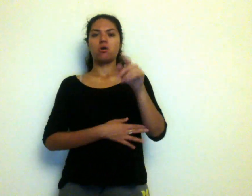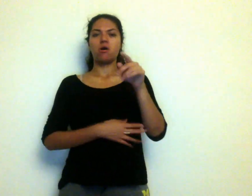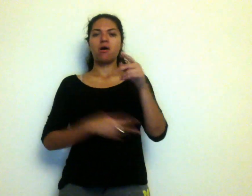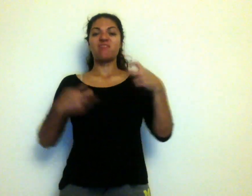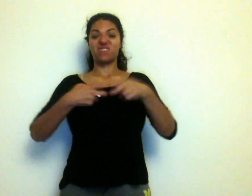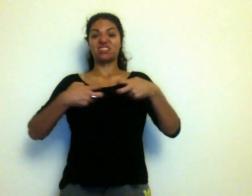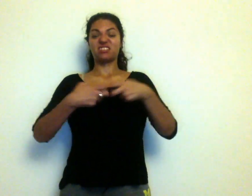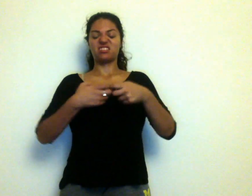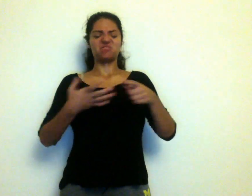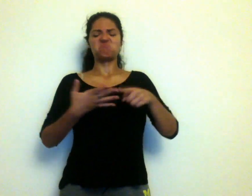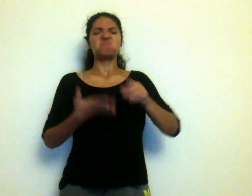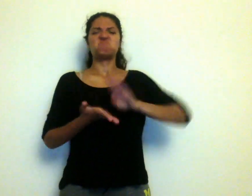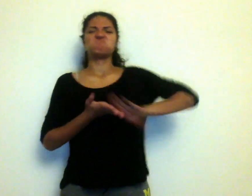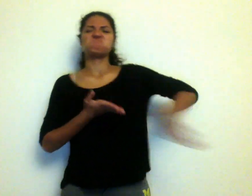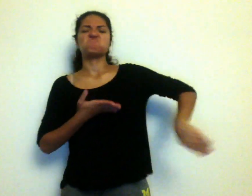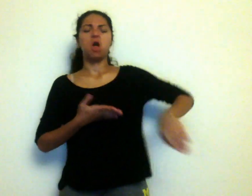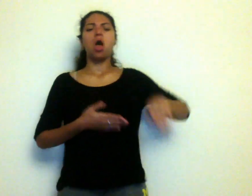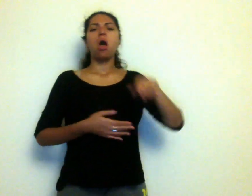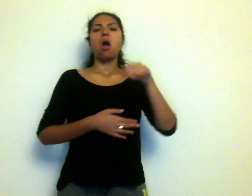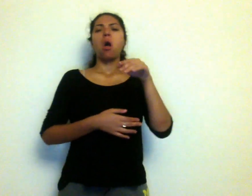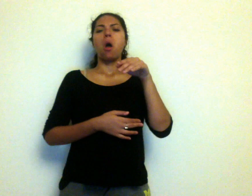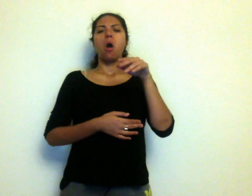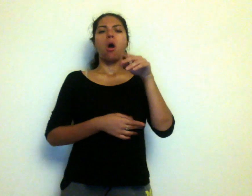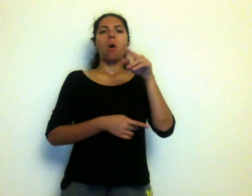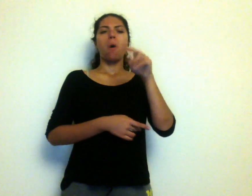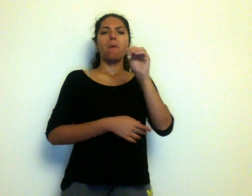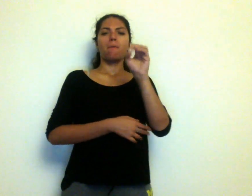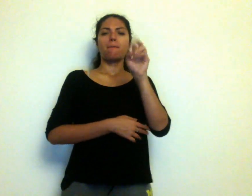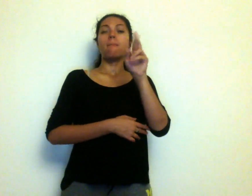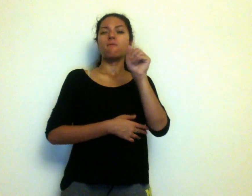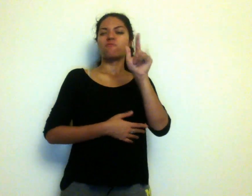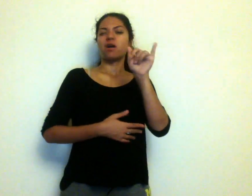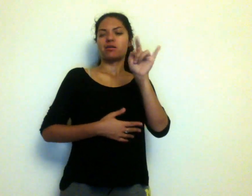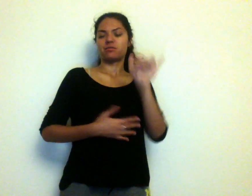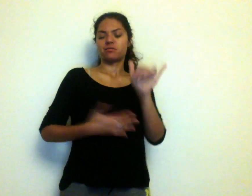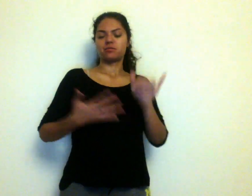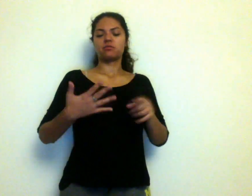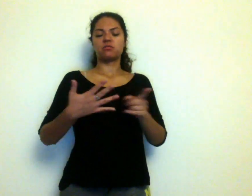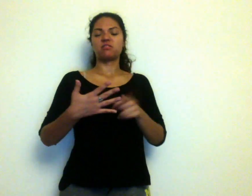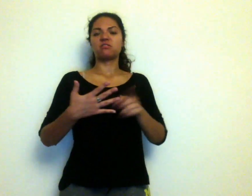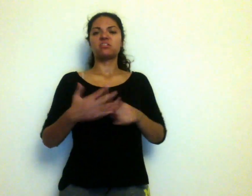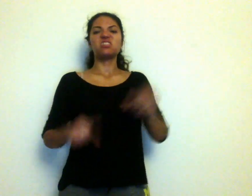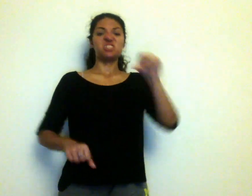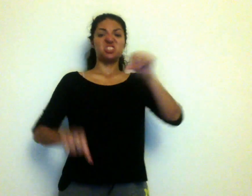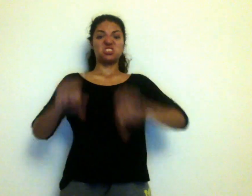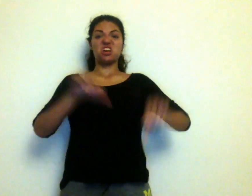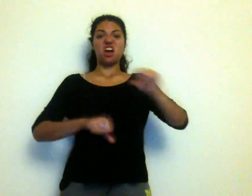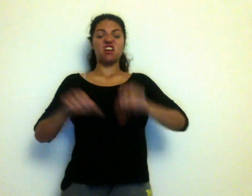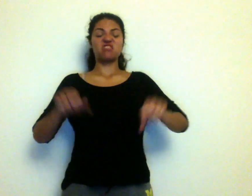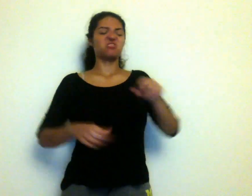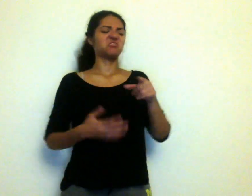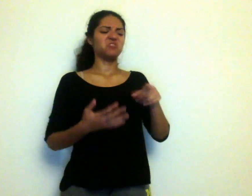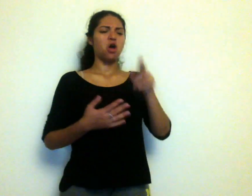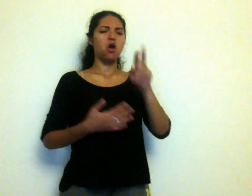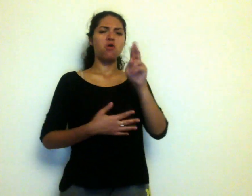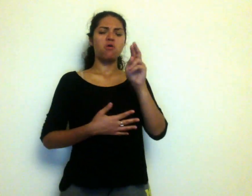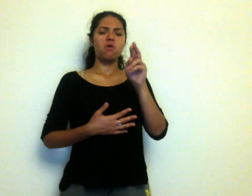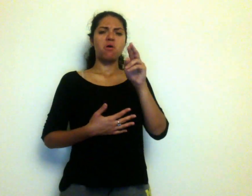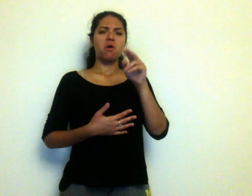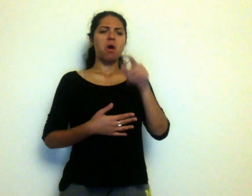and morality. Then he took us to physical science of the laws of motion, exit providence and the first cause. Then he went